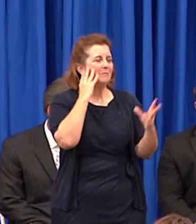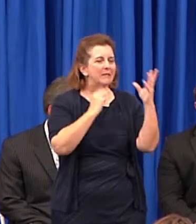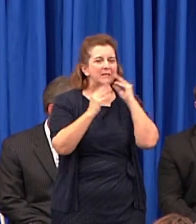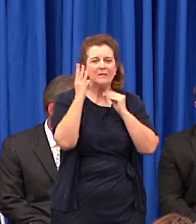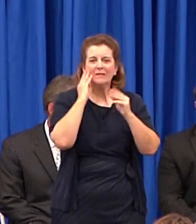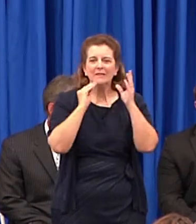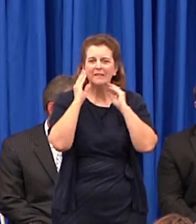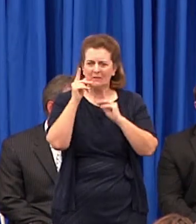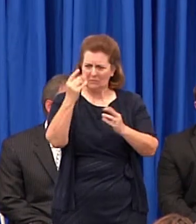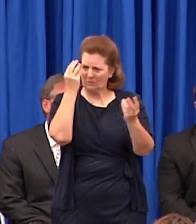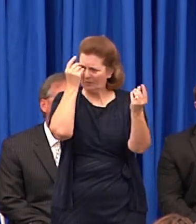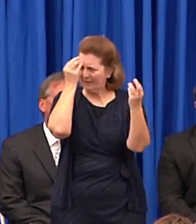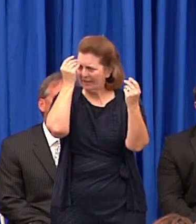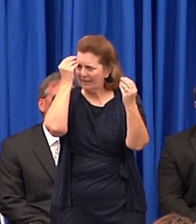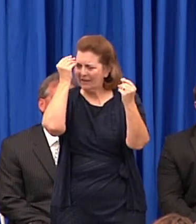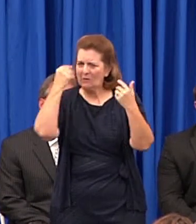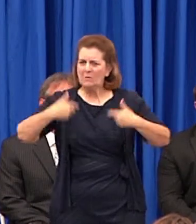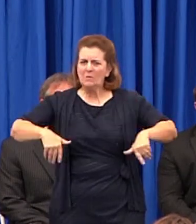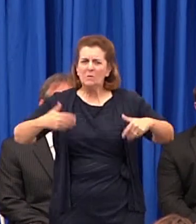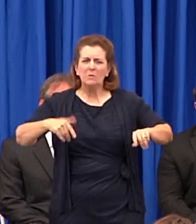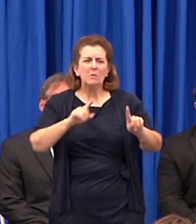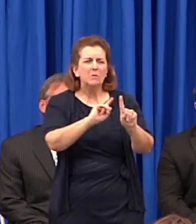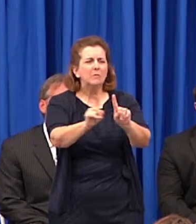ever thought about all the different kinds of doors?